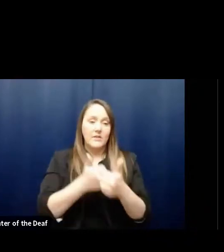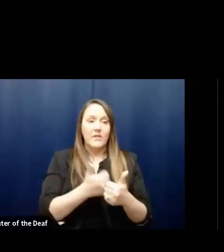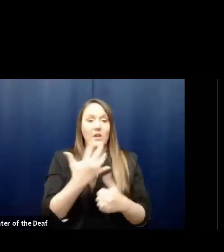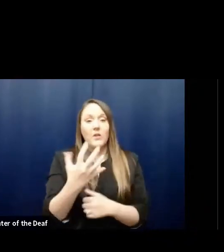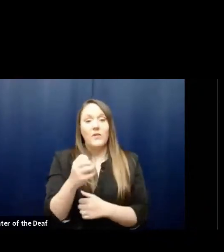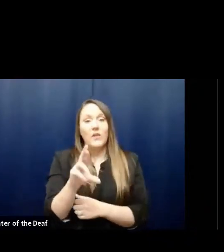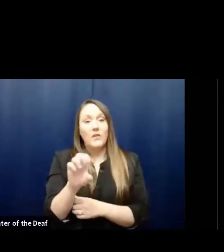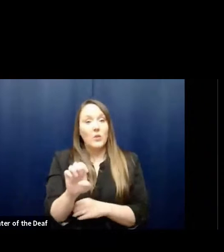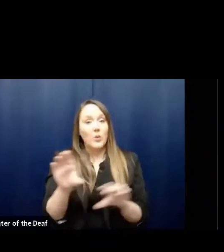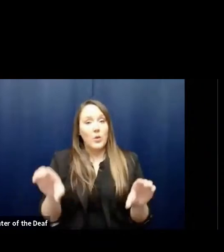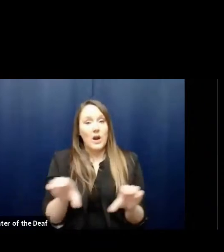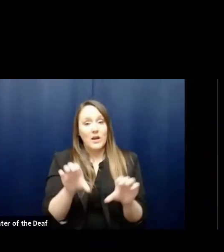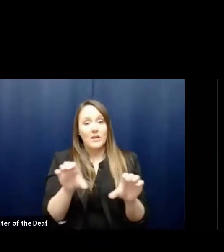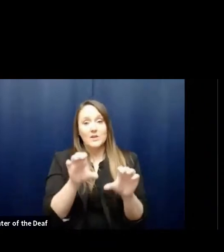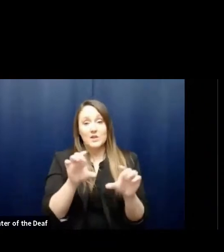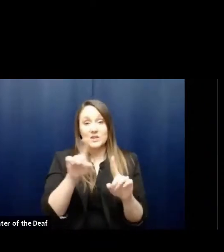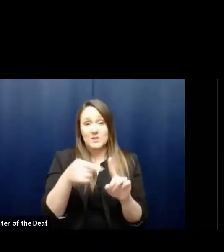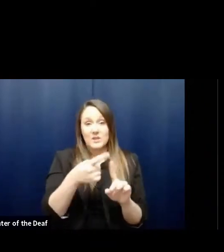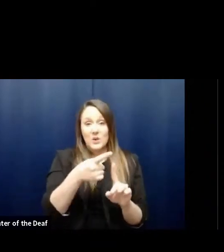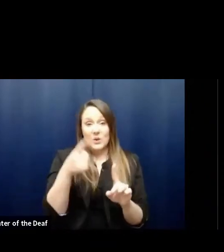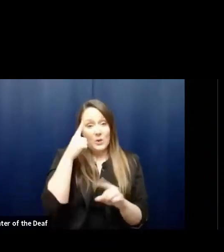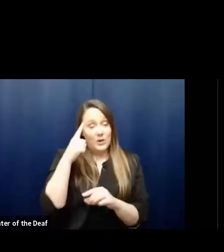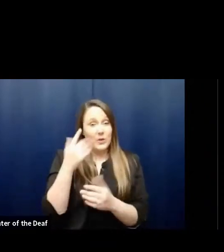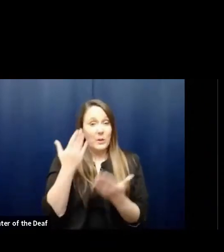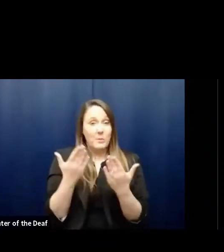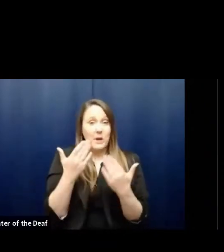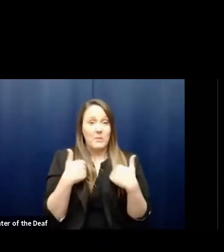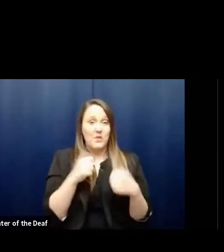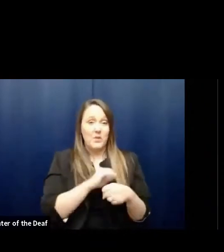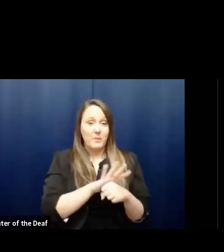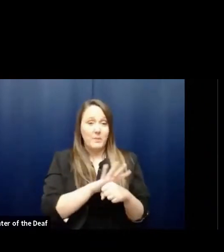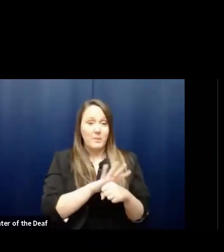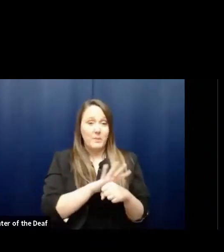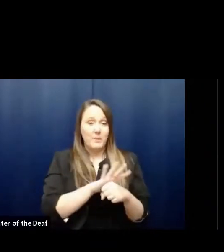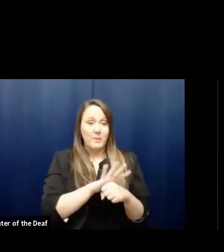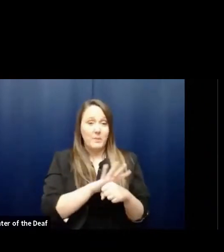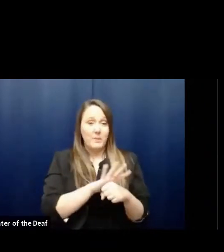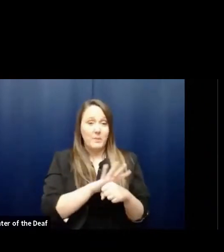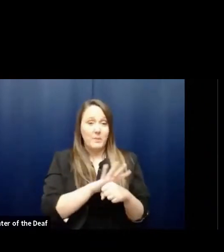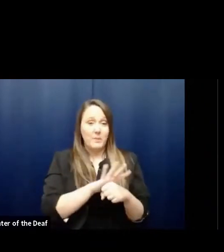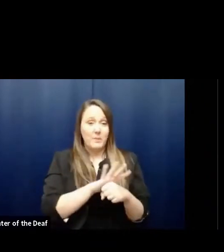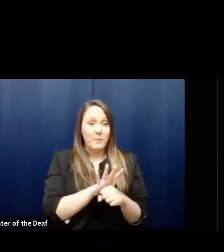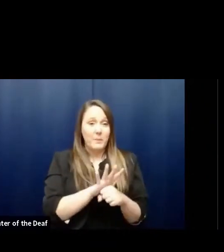actions. When you think you might have COVID, or maybe you were contact to a case,